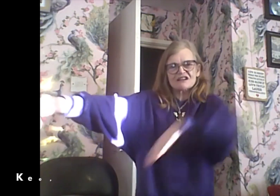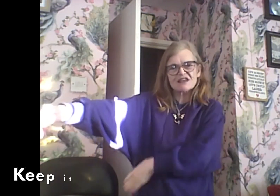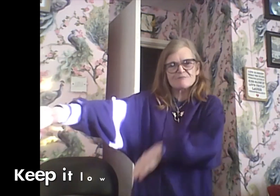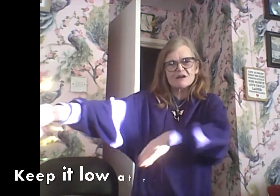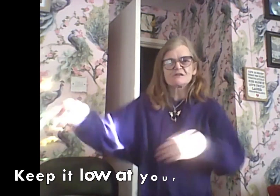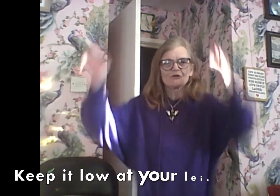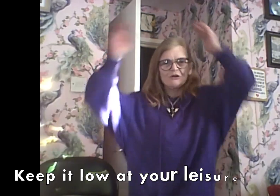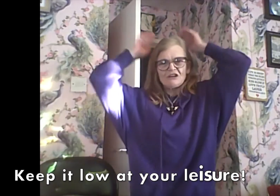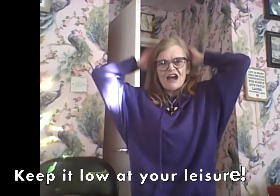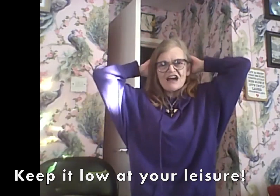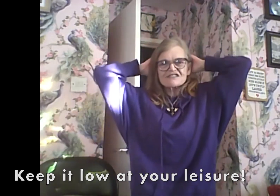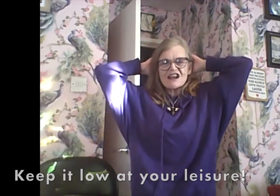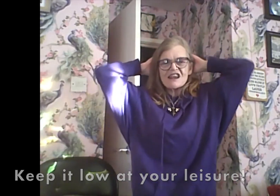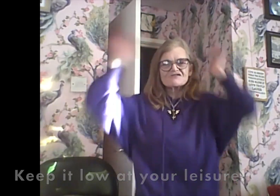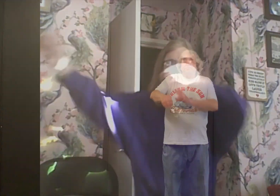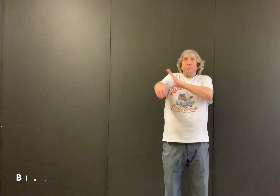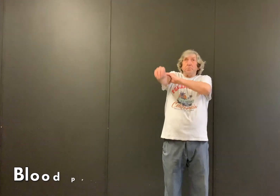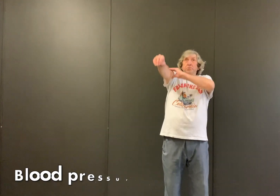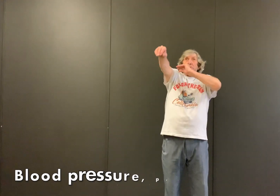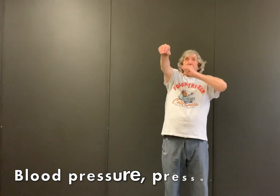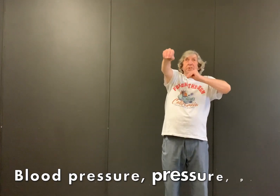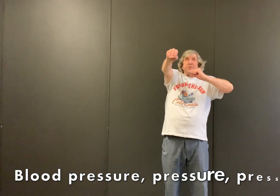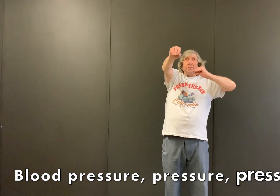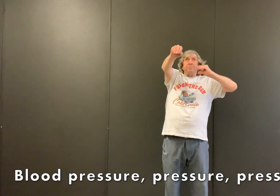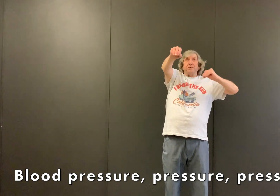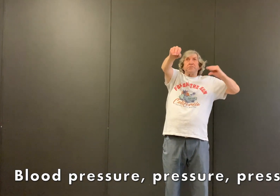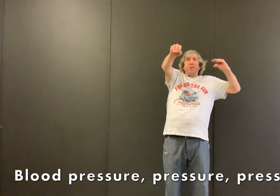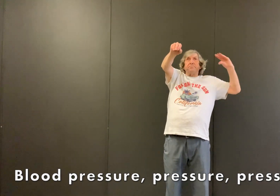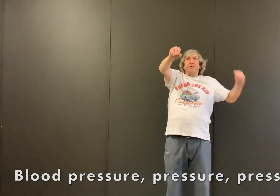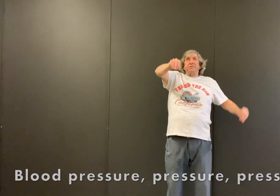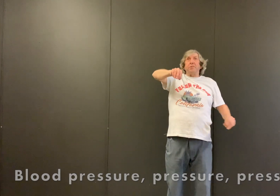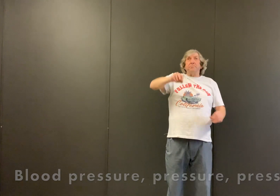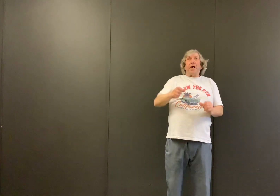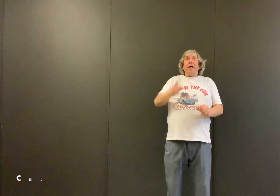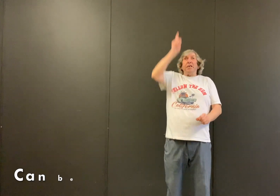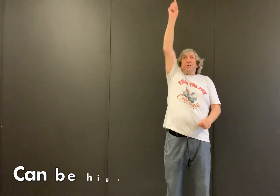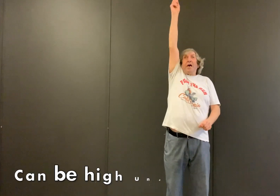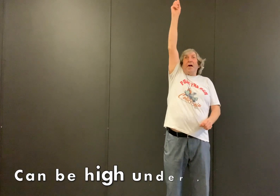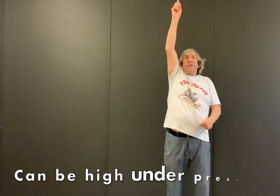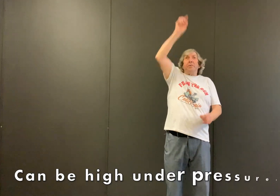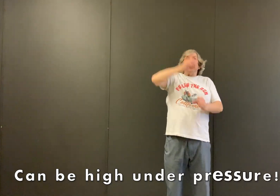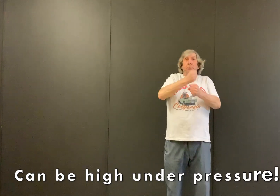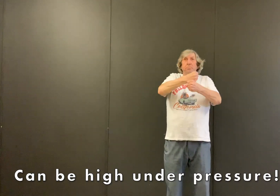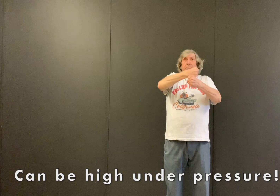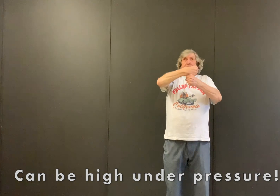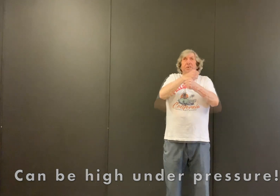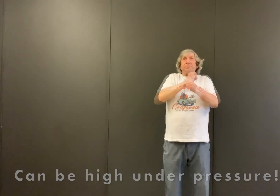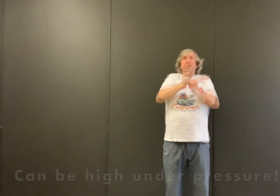it low at your leisure. Blood pressure can be high under pressure.